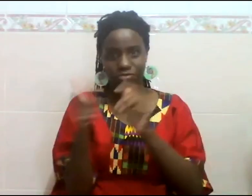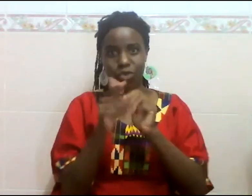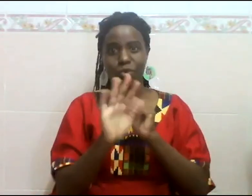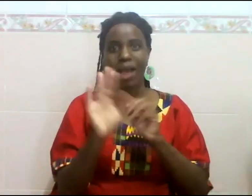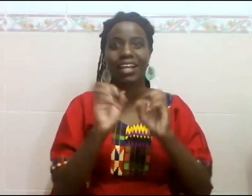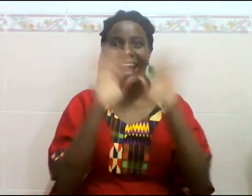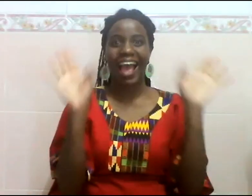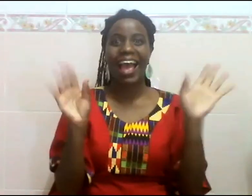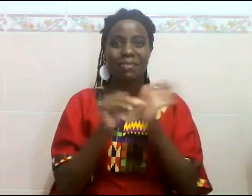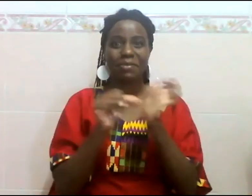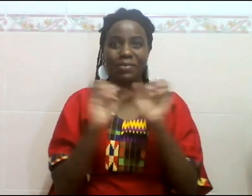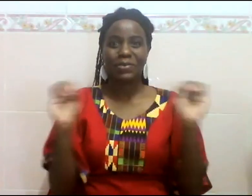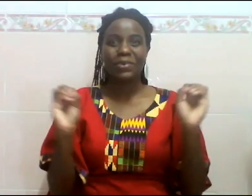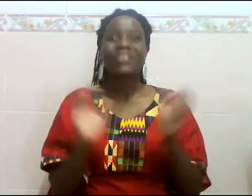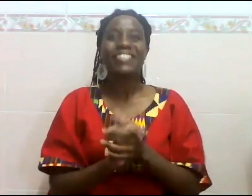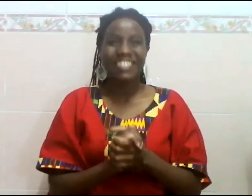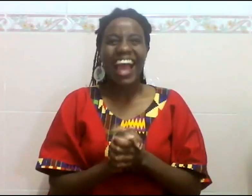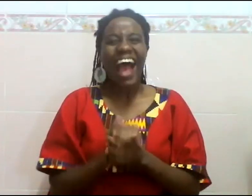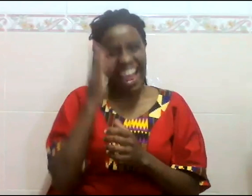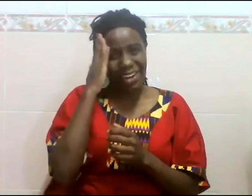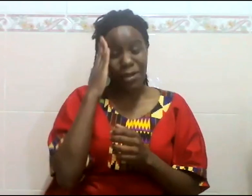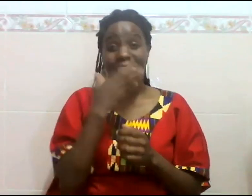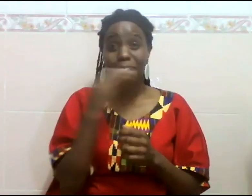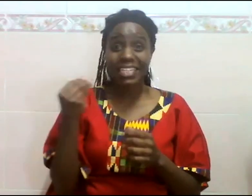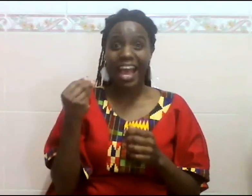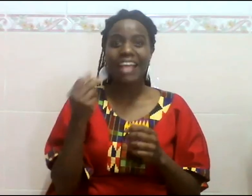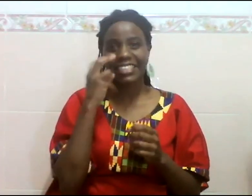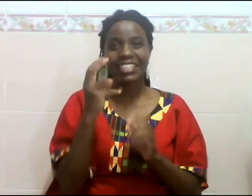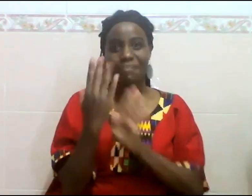just looking at a screen all the time. I know. Sometimes you need to see a person.